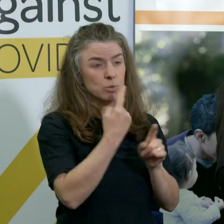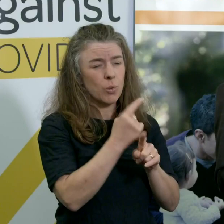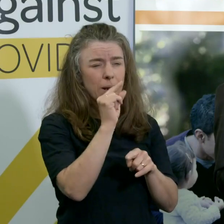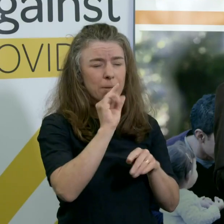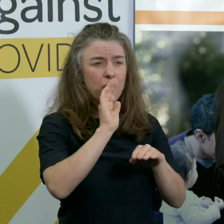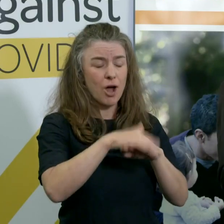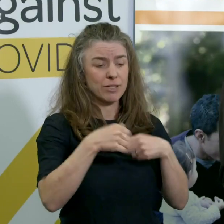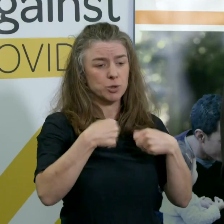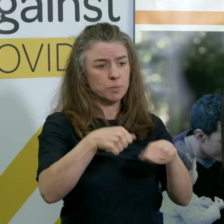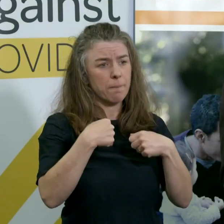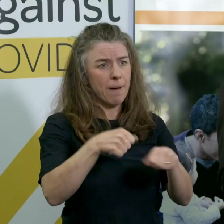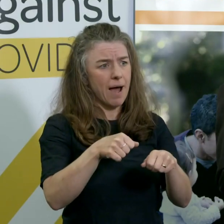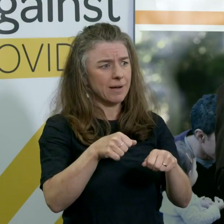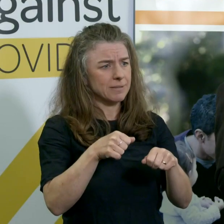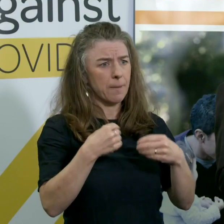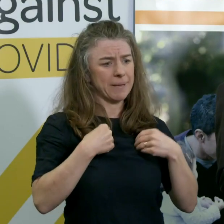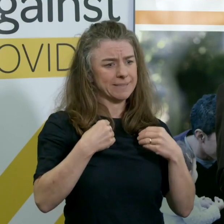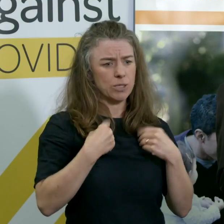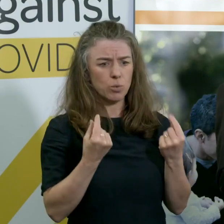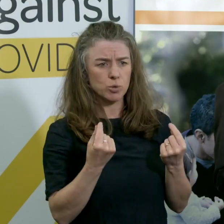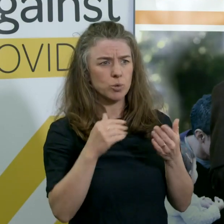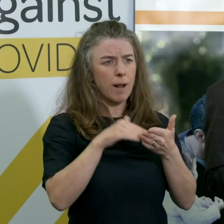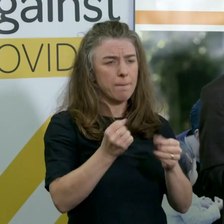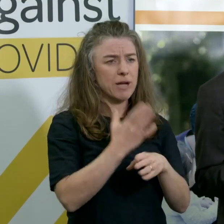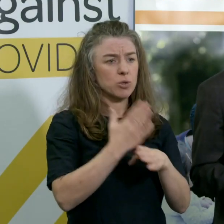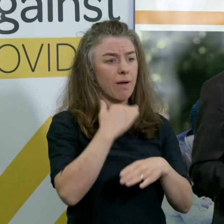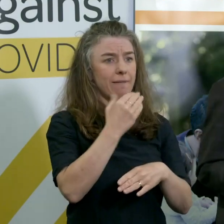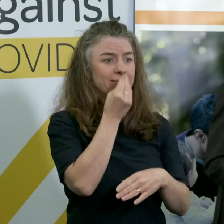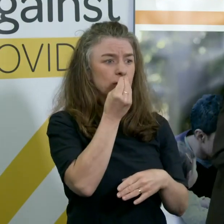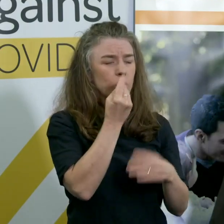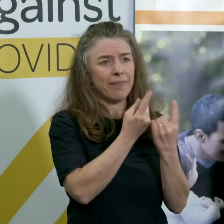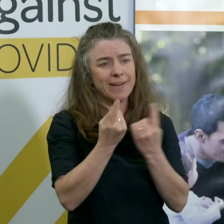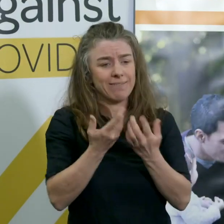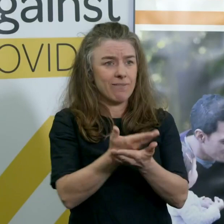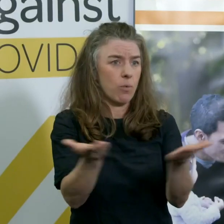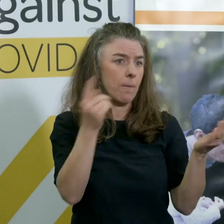about what the supermarkets are doing to ensure continuity of essential supplies.